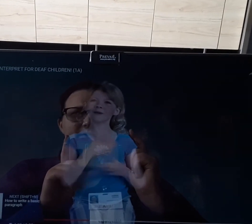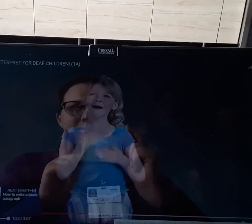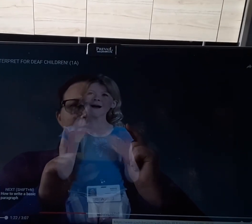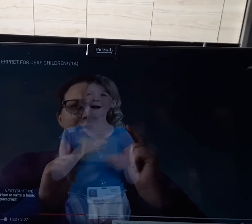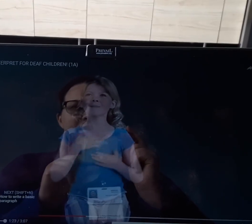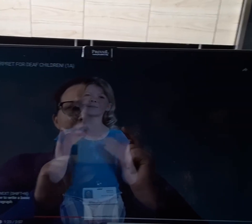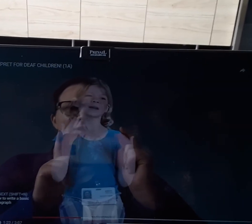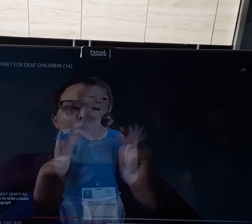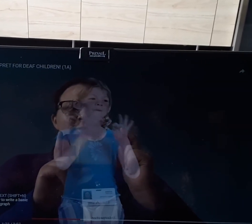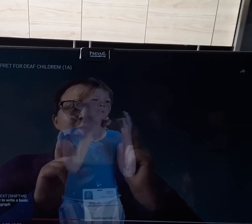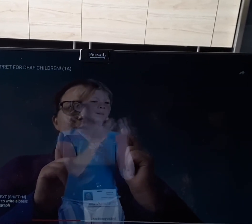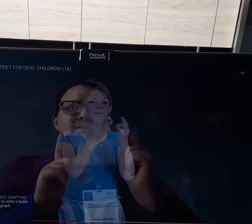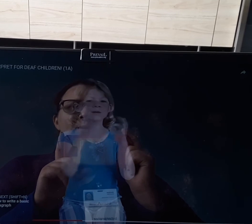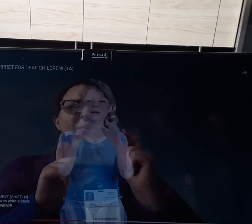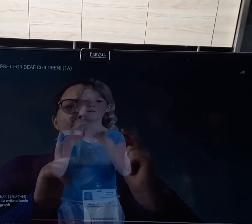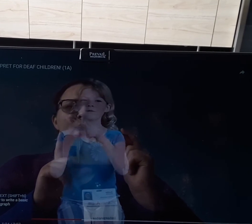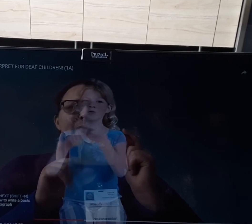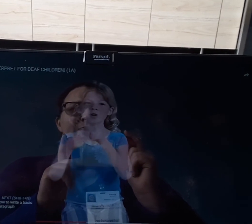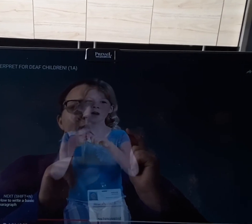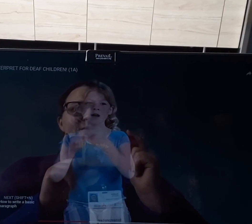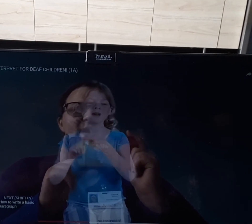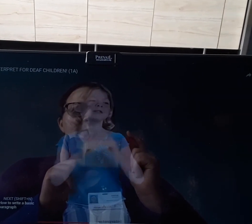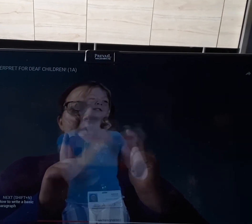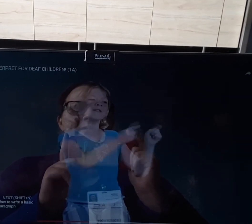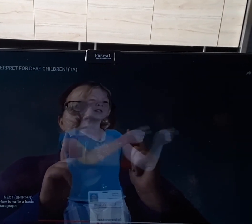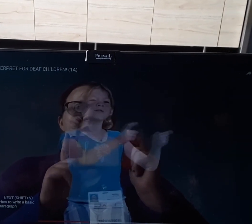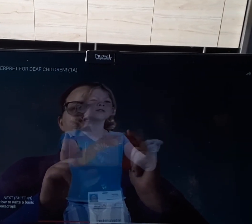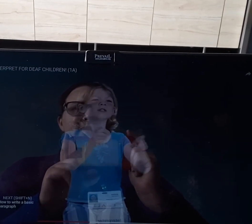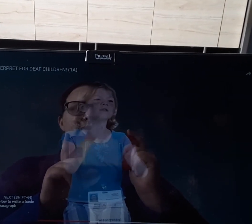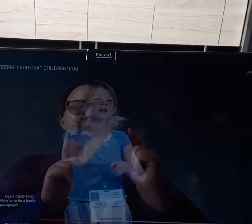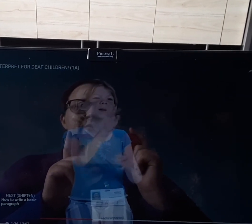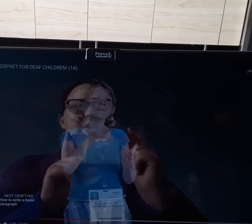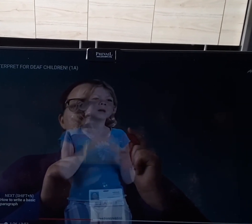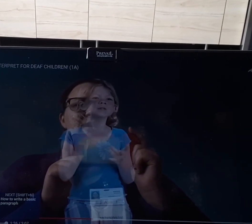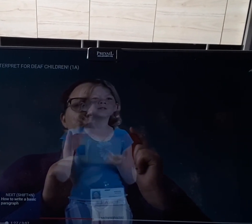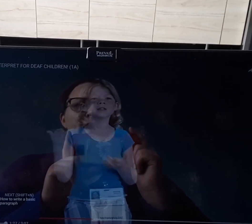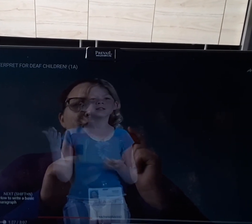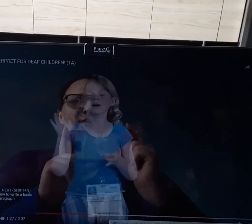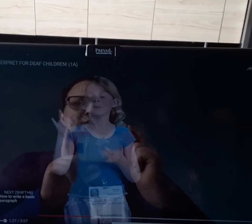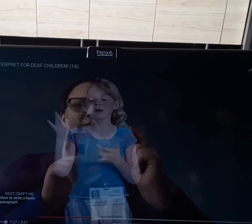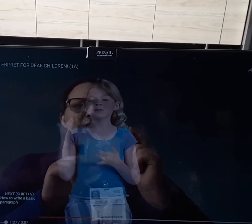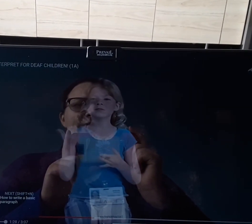old, she was so happy that her family and friends gave her all kinds of gifts.